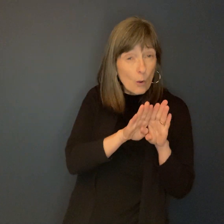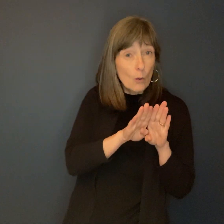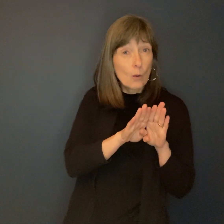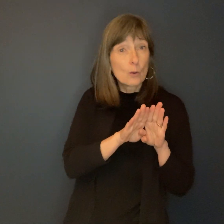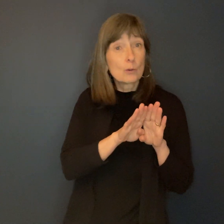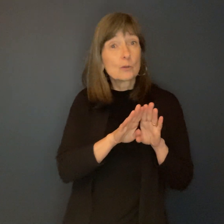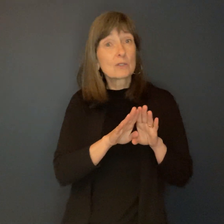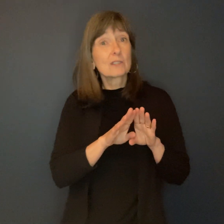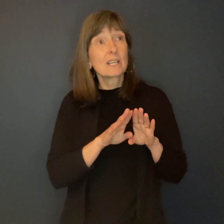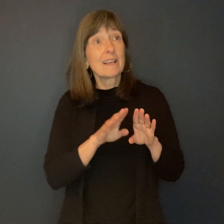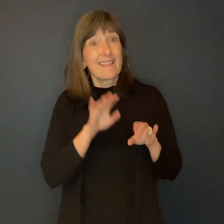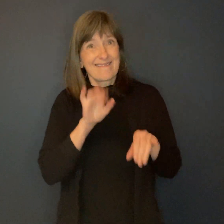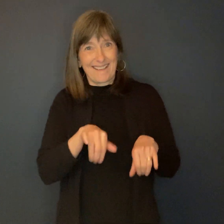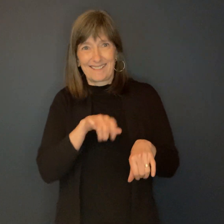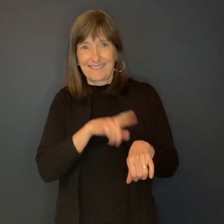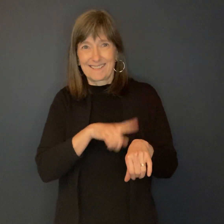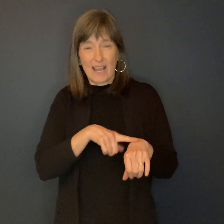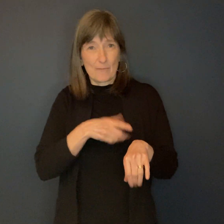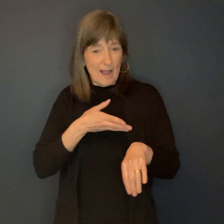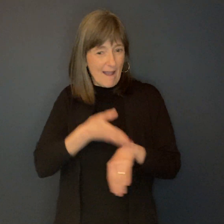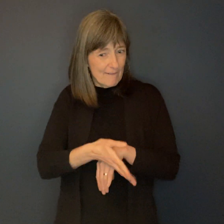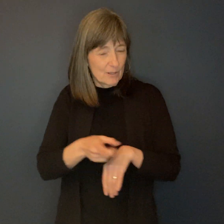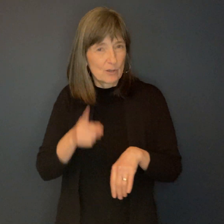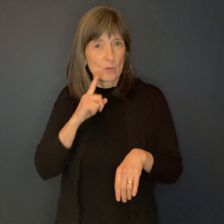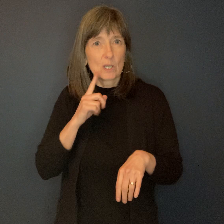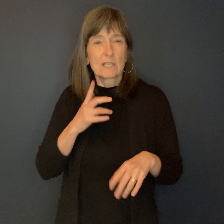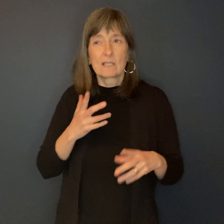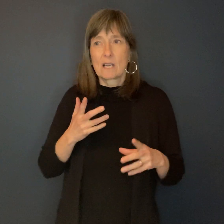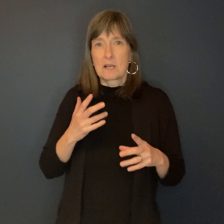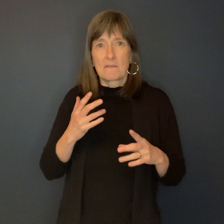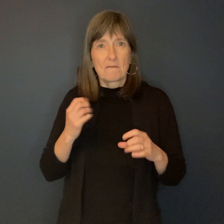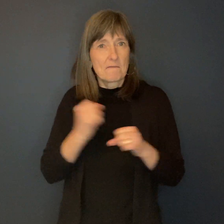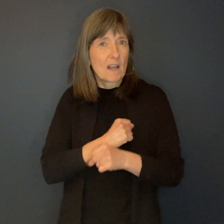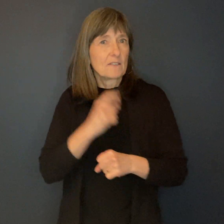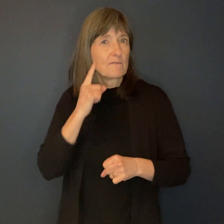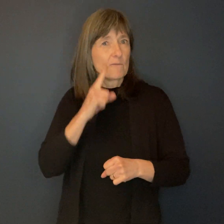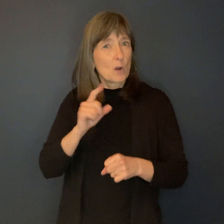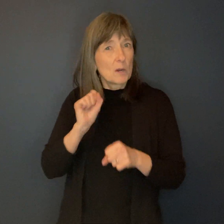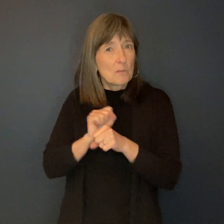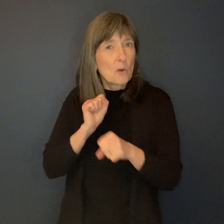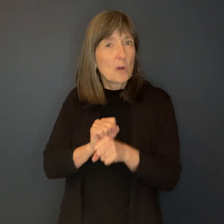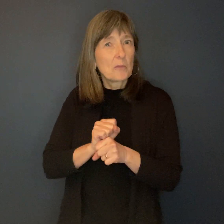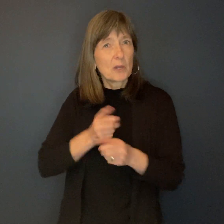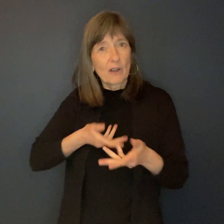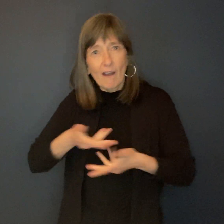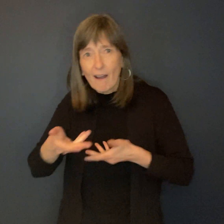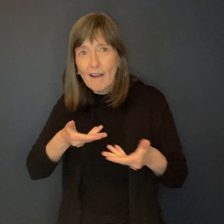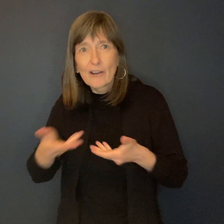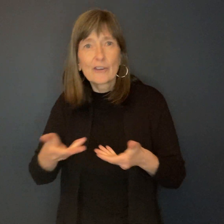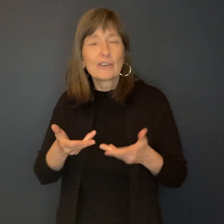battling things like disincentives to employment and all those things. But there was many people involved in that,